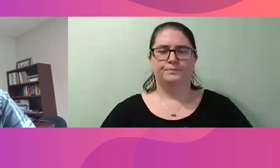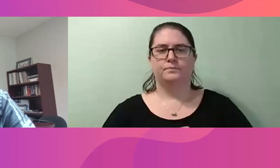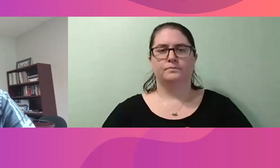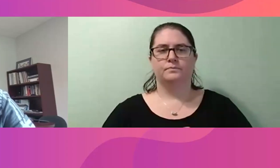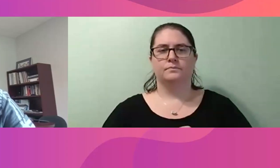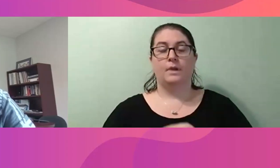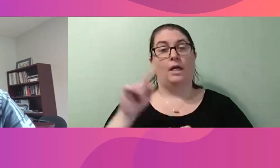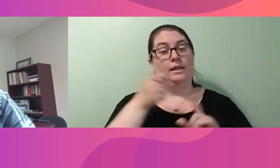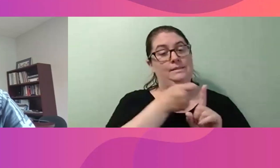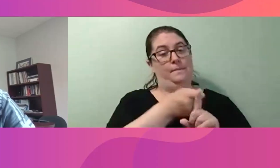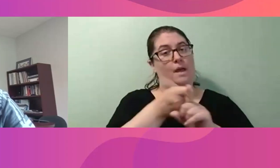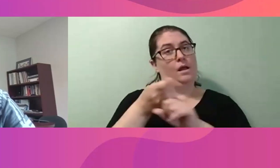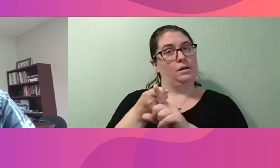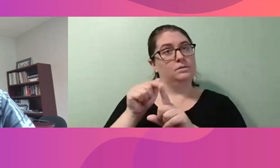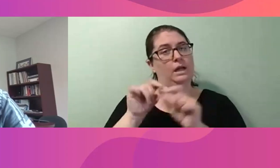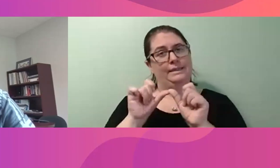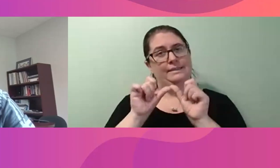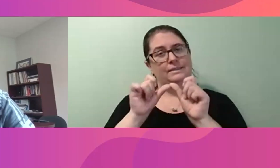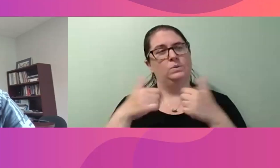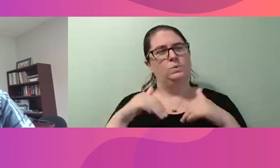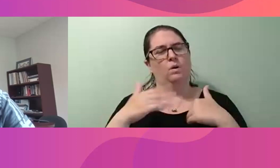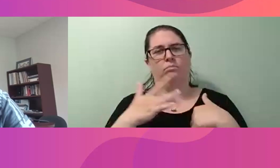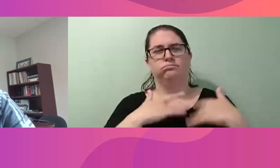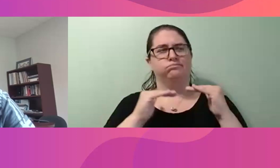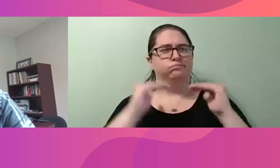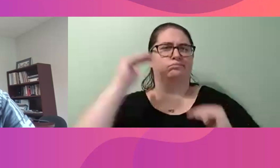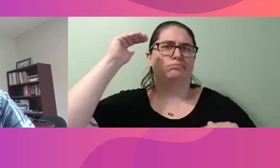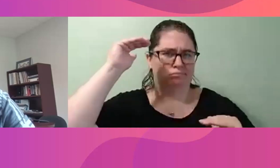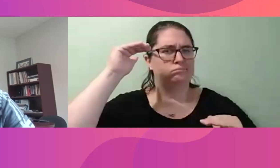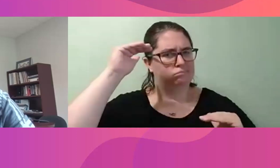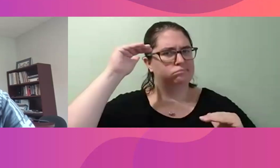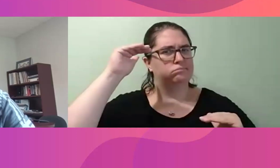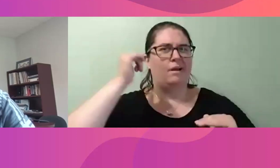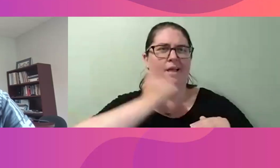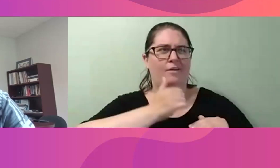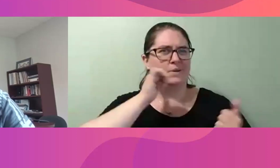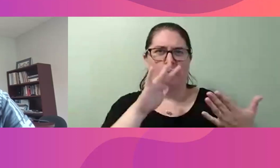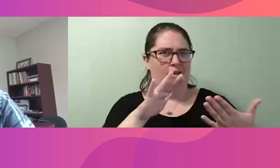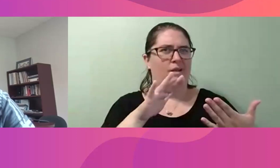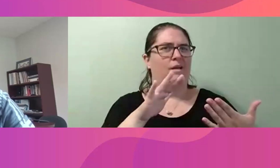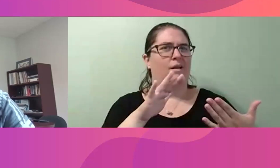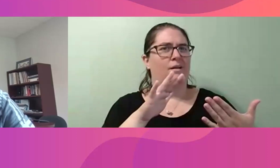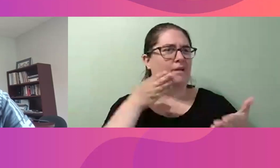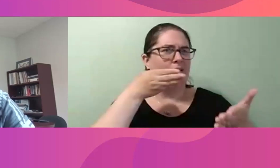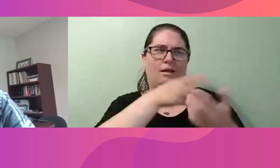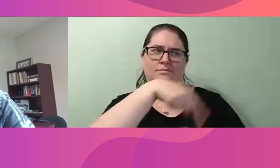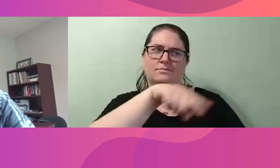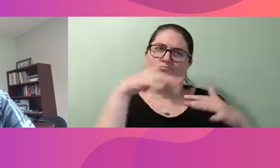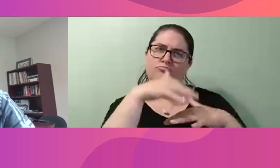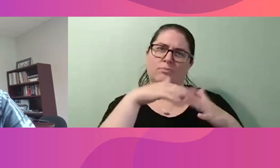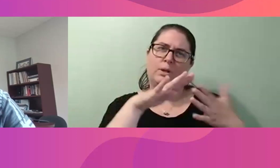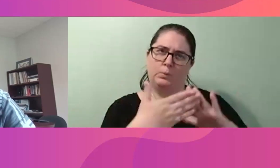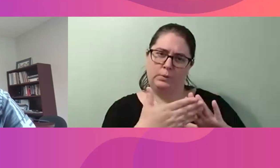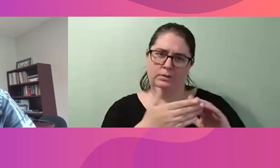These impacts continue to be felt in disproportionate and everyday ways against Indigenous communities.